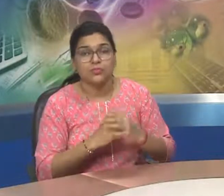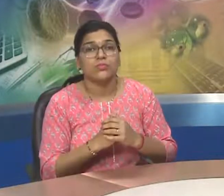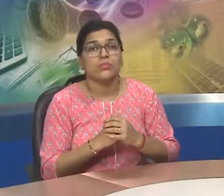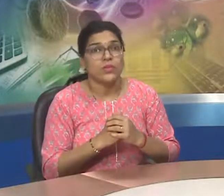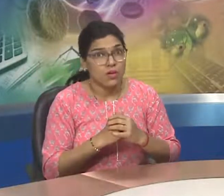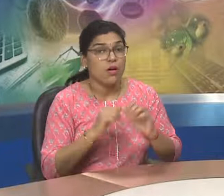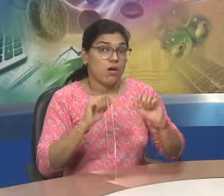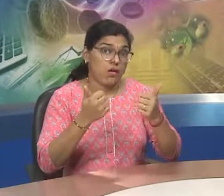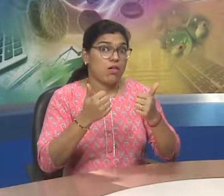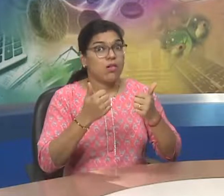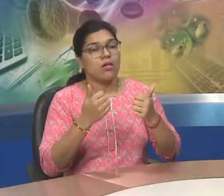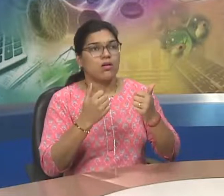of the environment